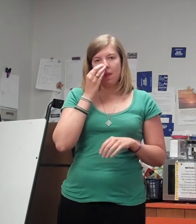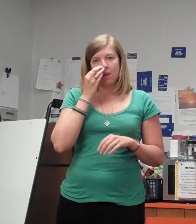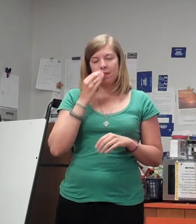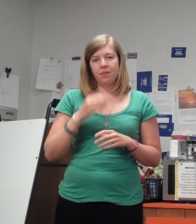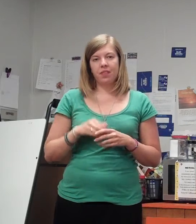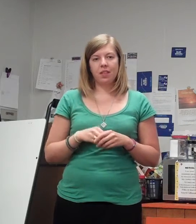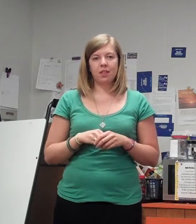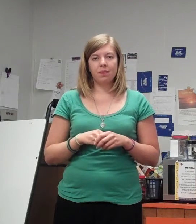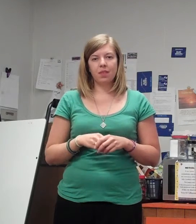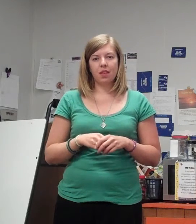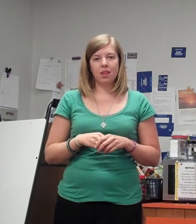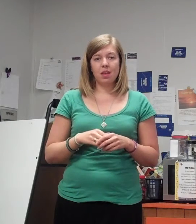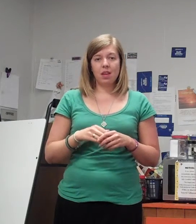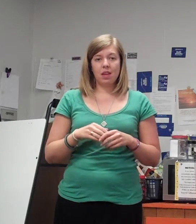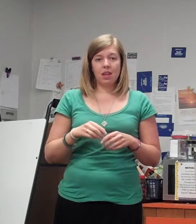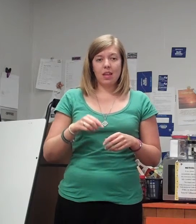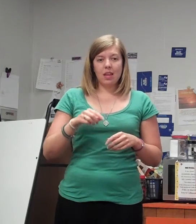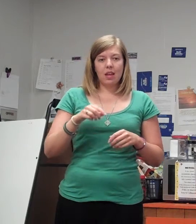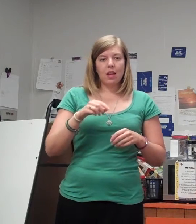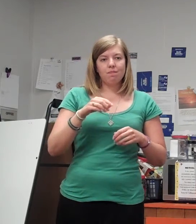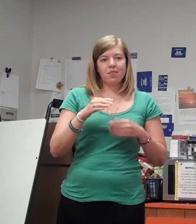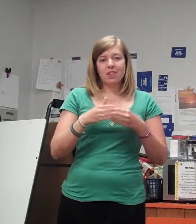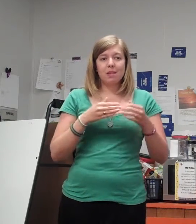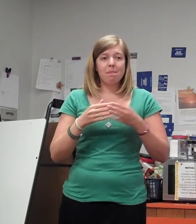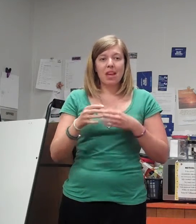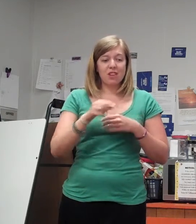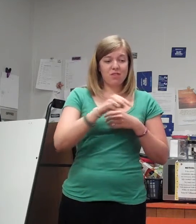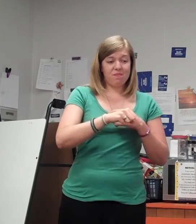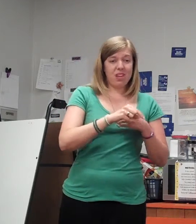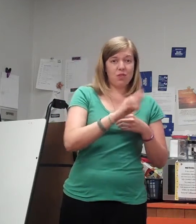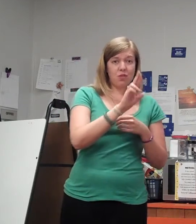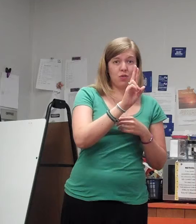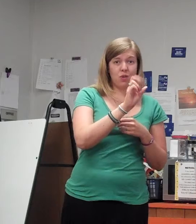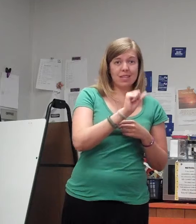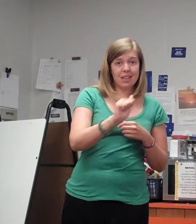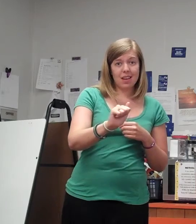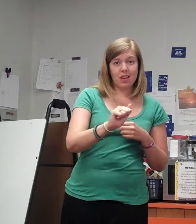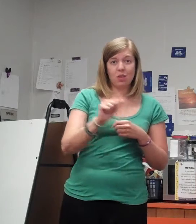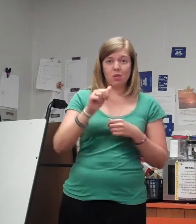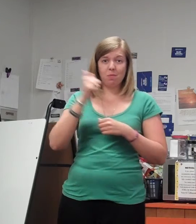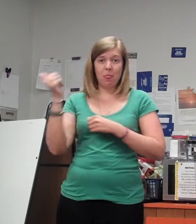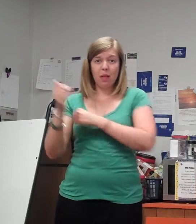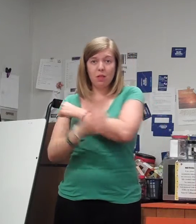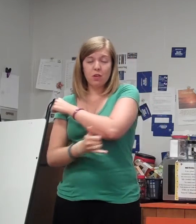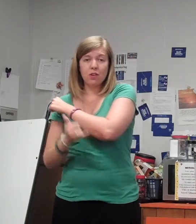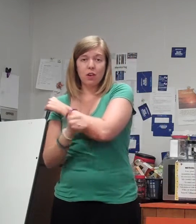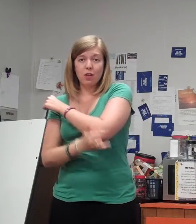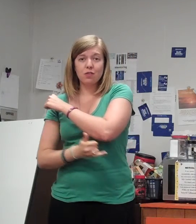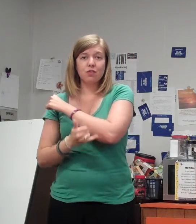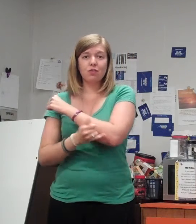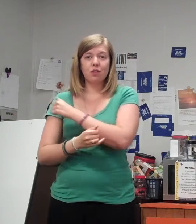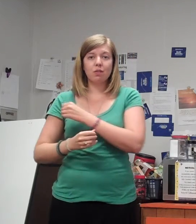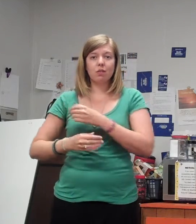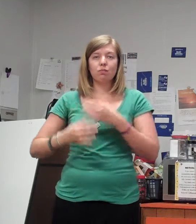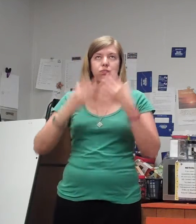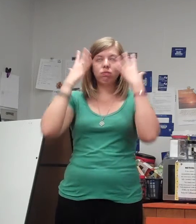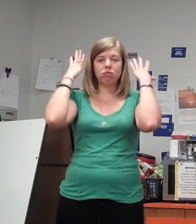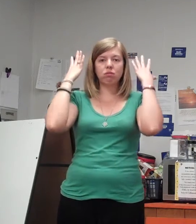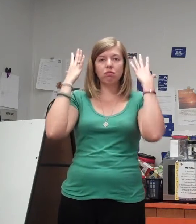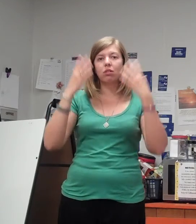out of country, can be overwhelming. When you're out of country, you're dealing with all of the government papers. You have to